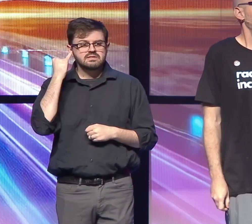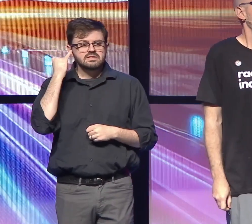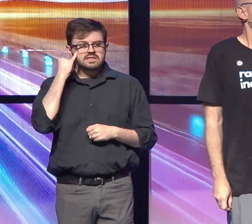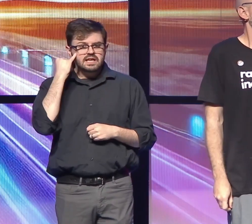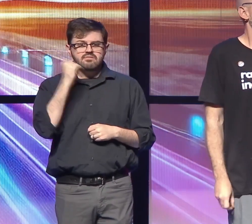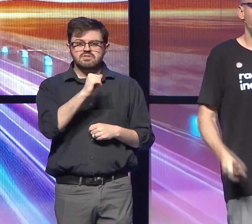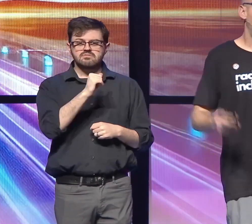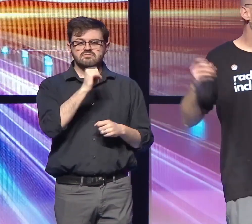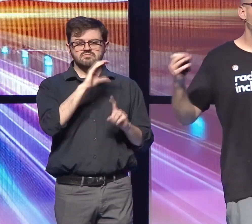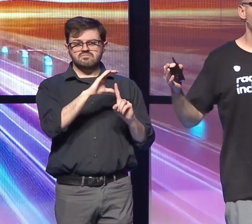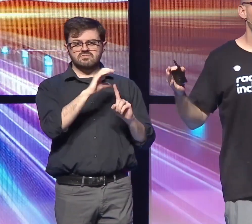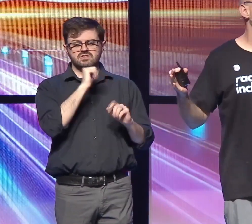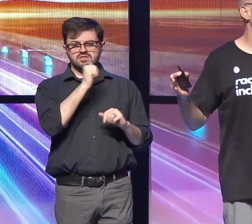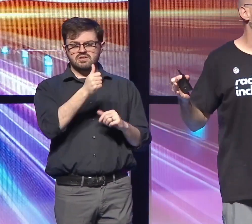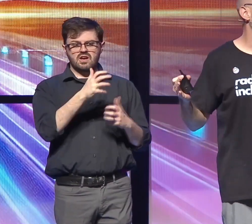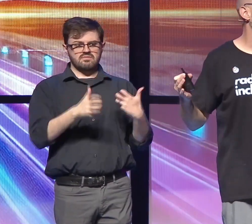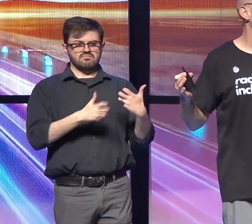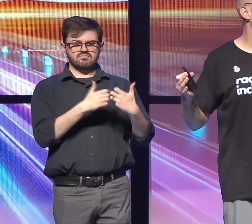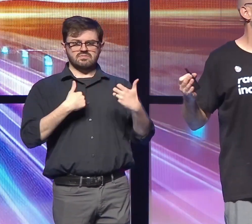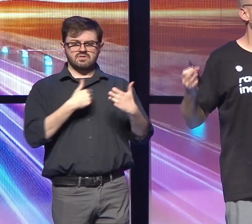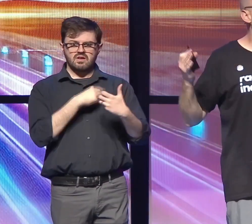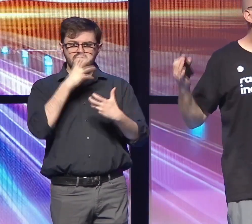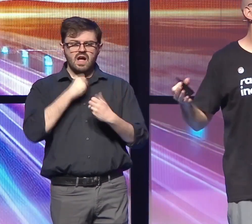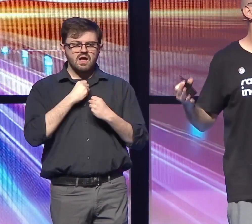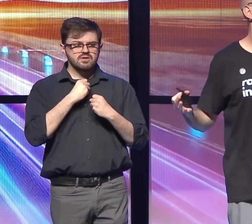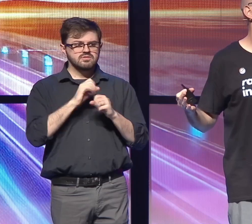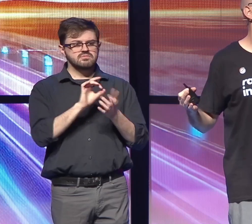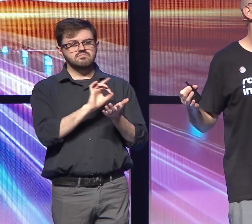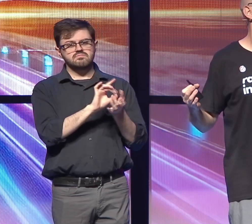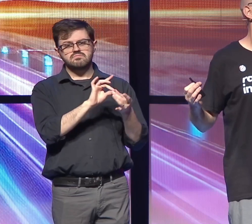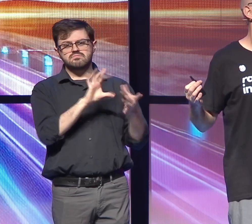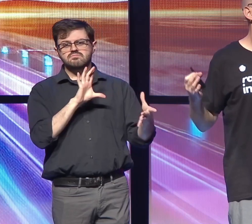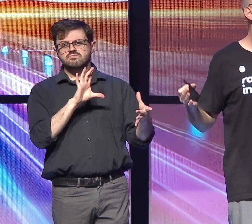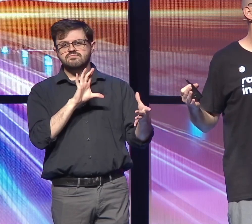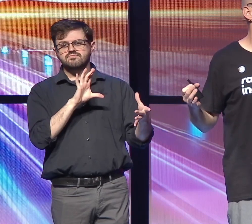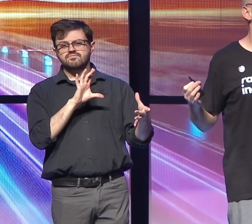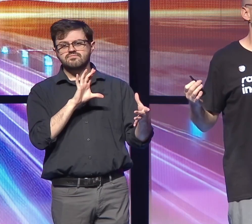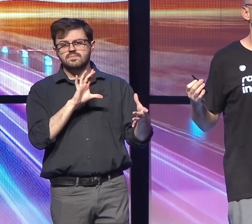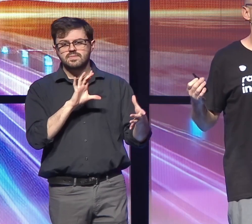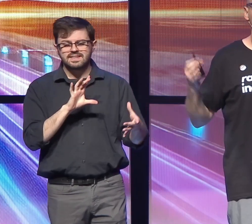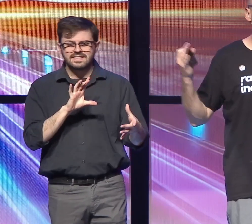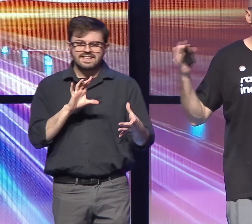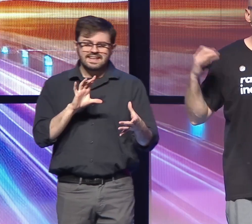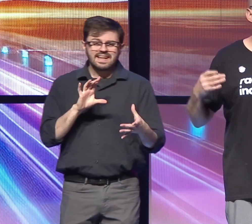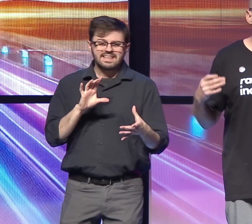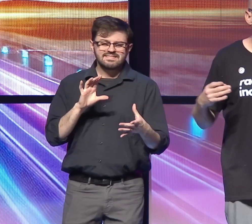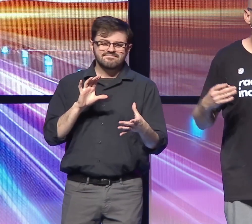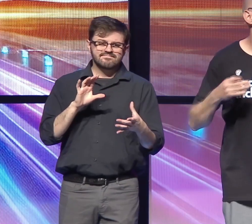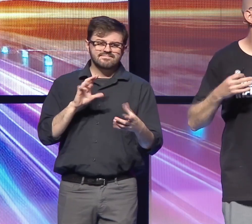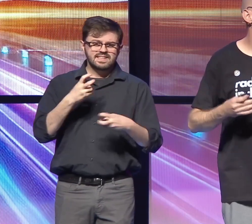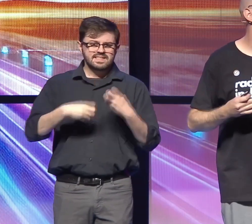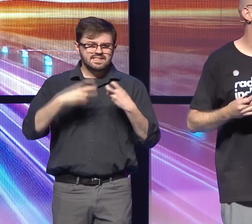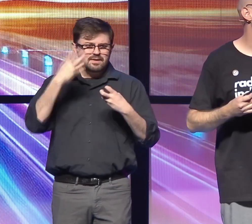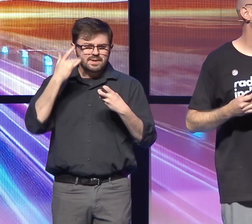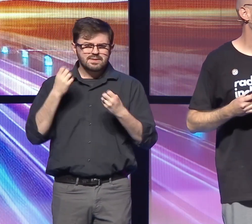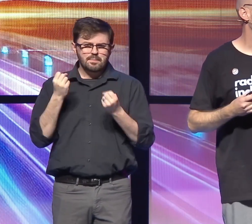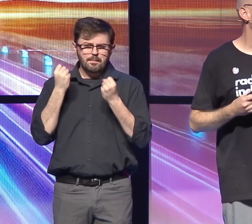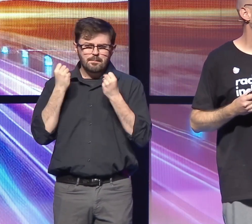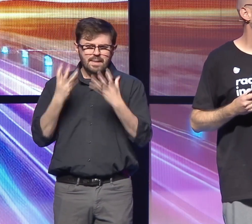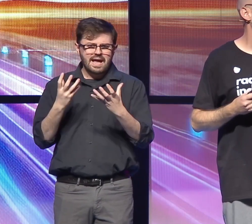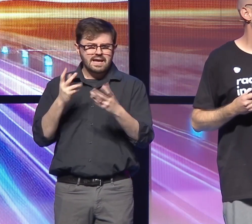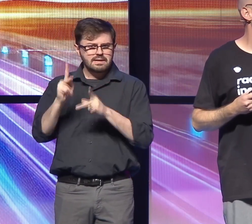opinion, that are part of our tradition that are advocating for things that totally subvert the way of